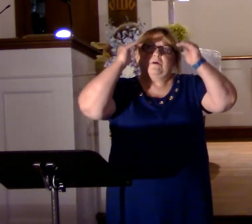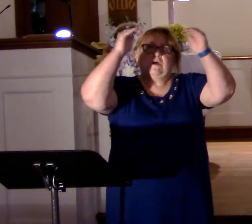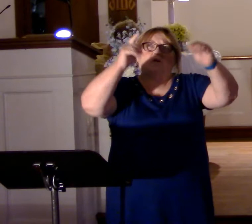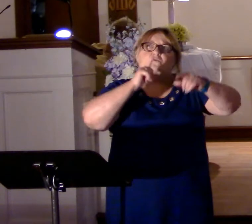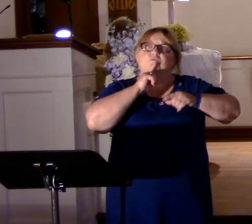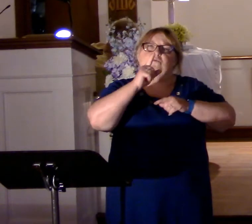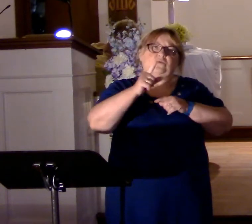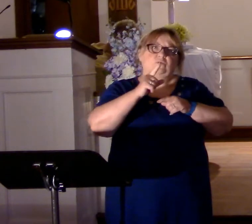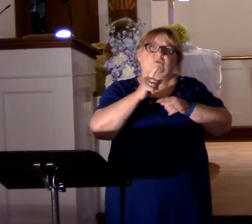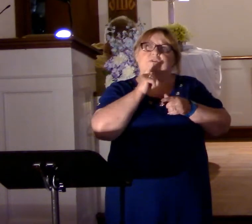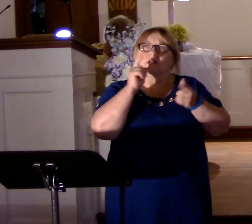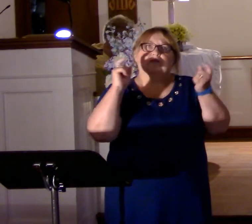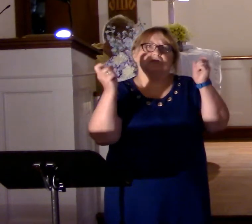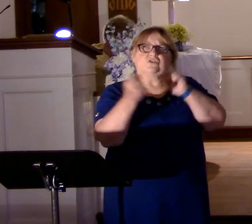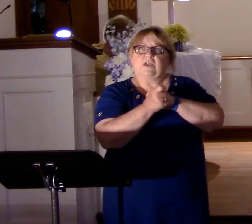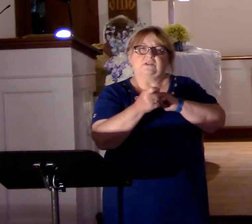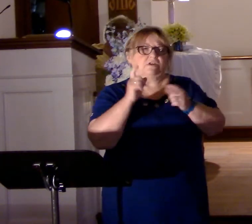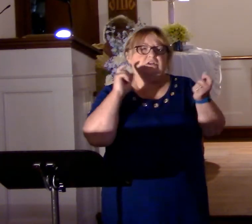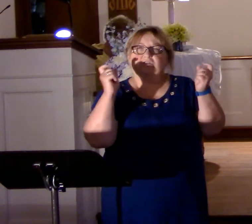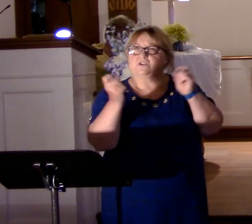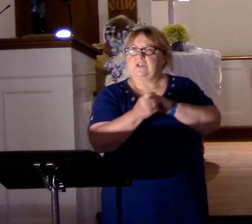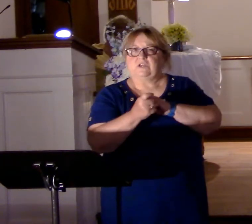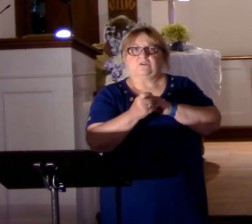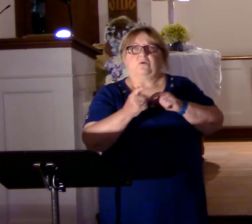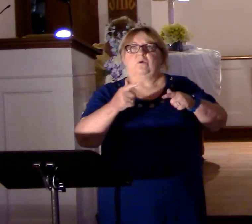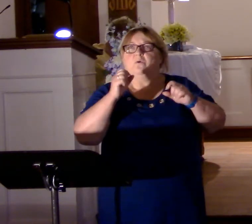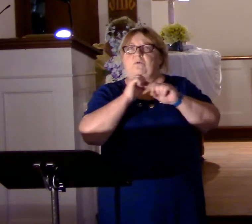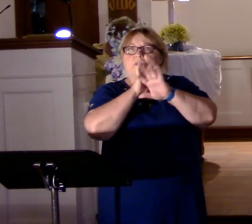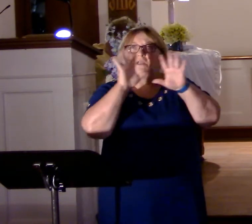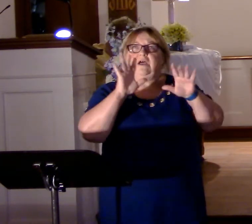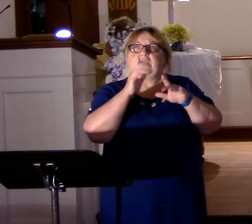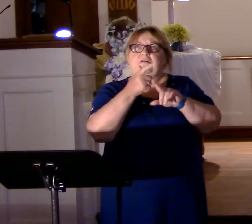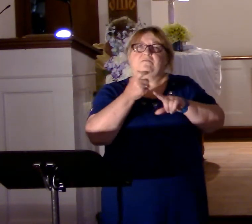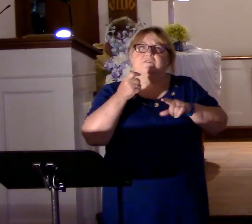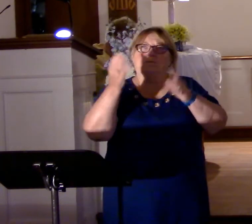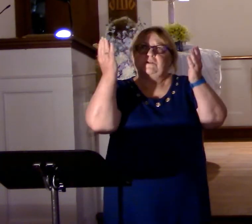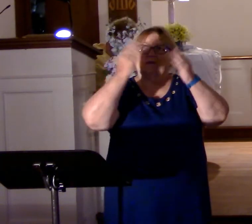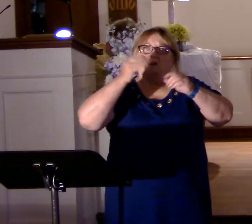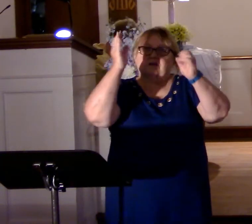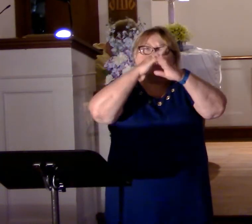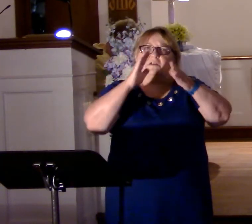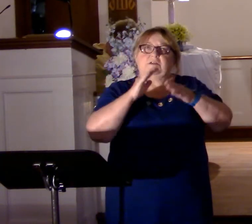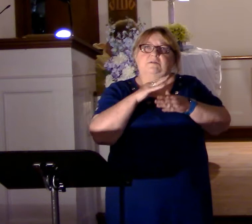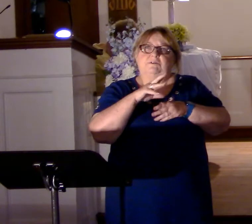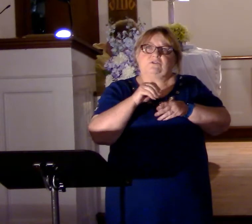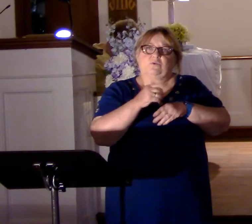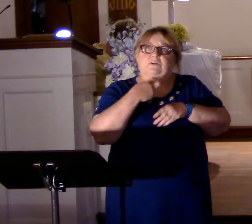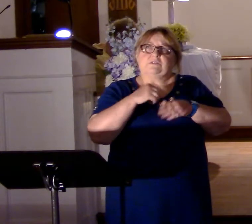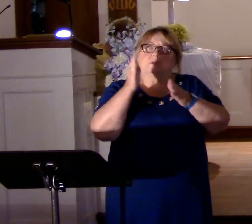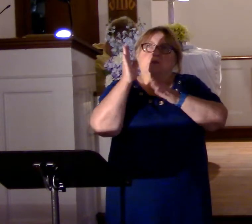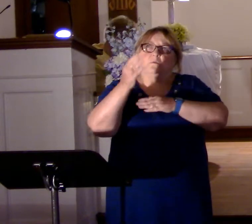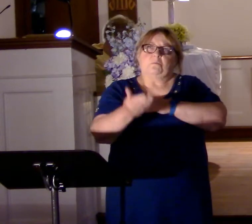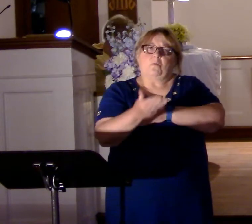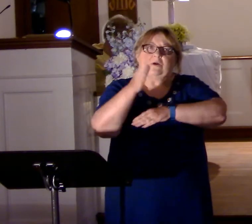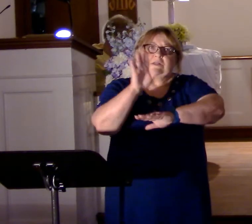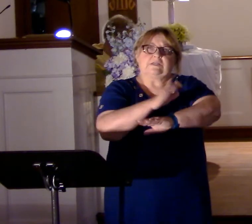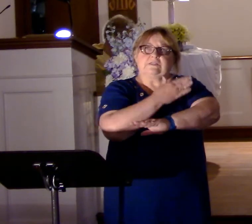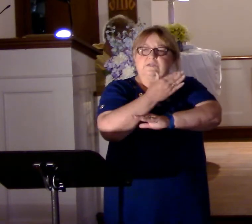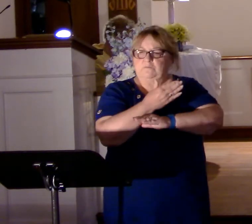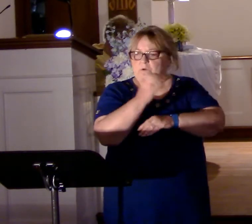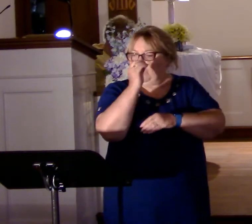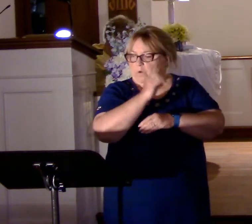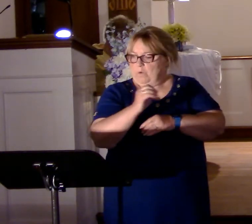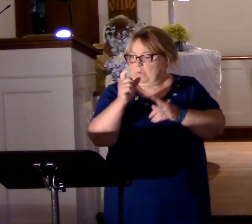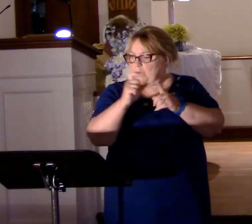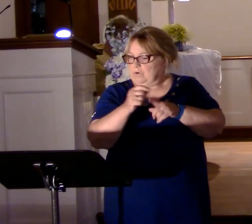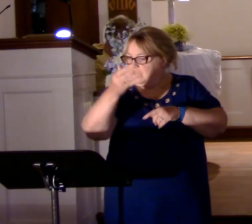Truth unchanged, unchanging, O Light of our dark sky, please join us in the morning's hymn, O Word